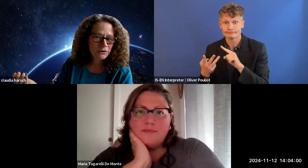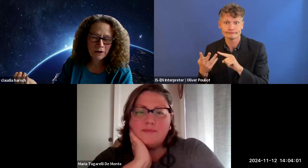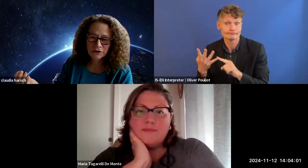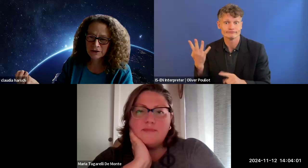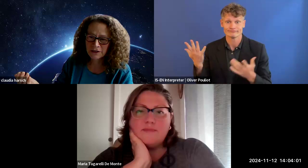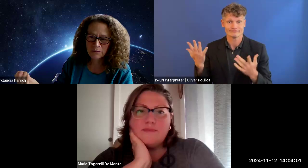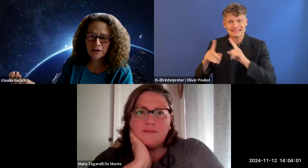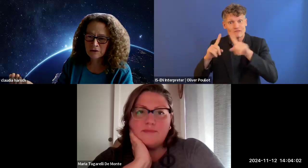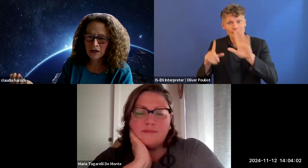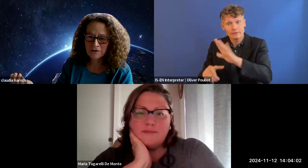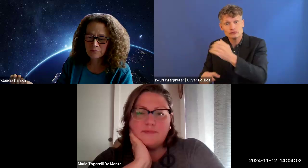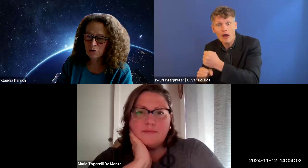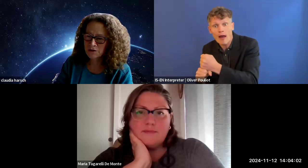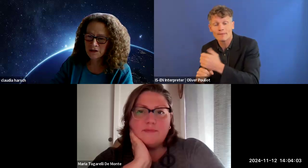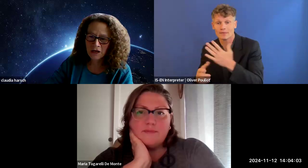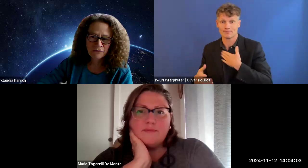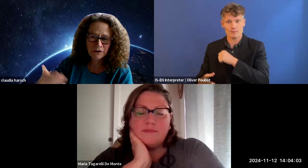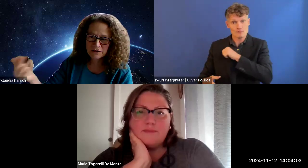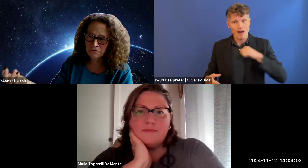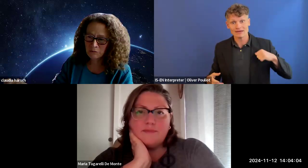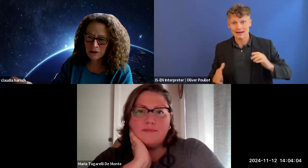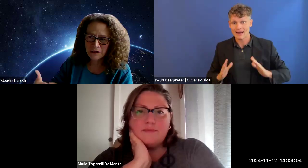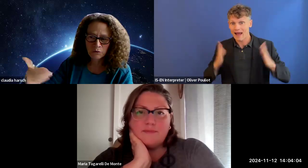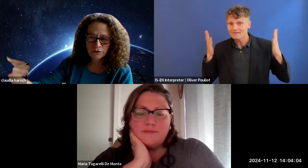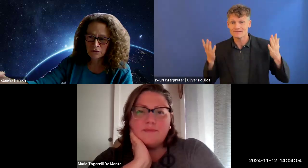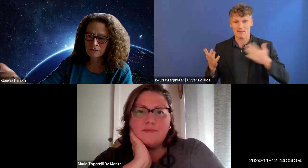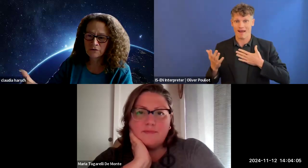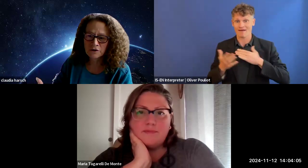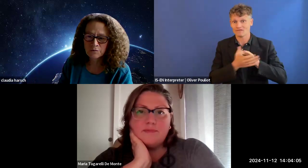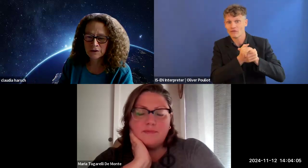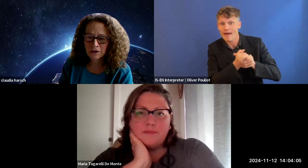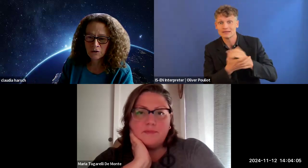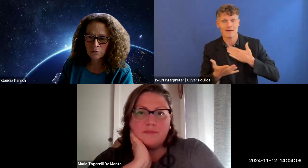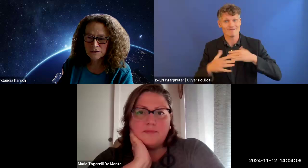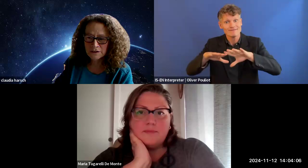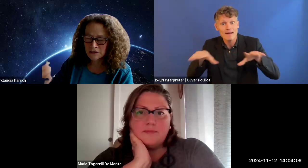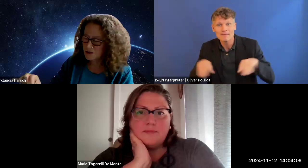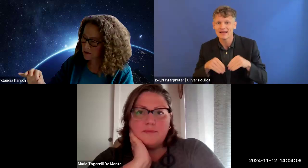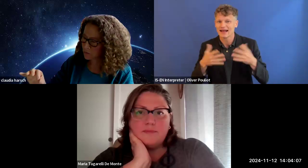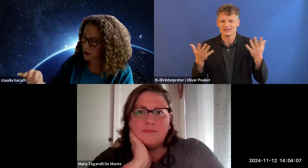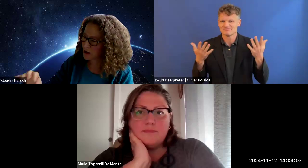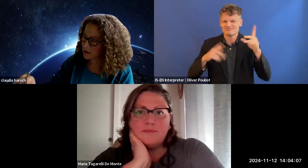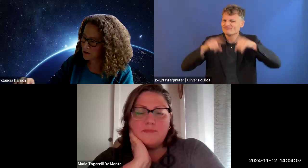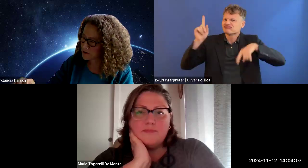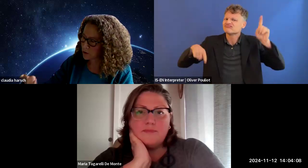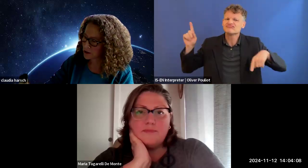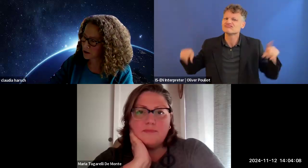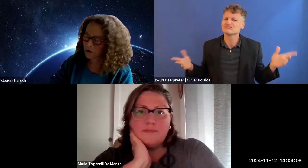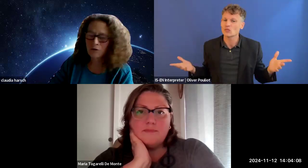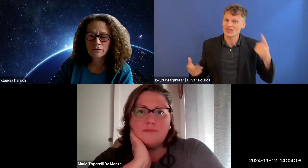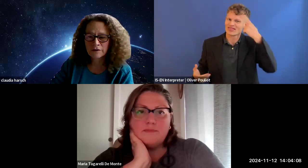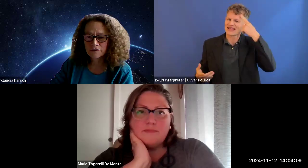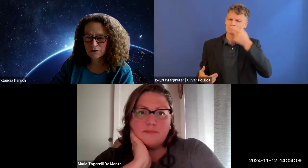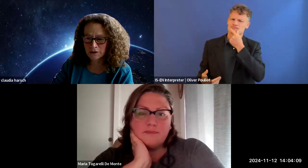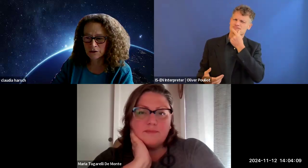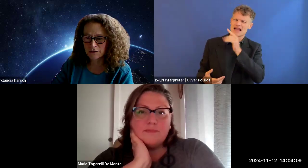whatever situation in their private life because they have friends or family they want to converse with? What are these